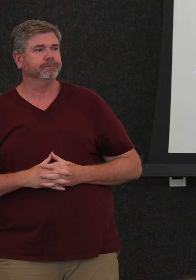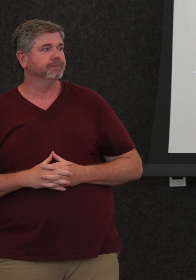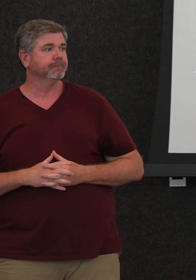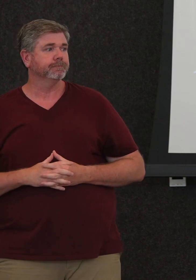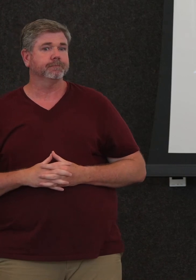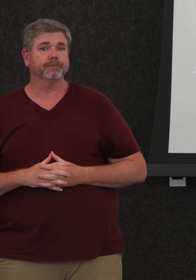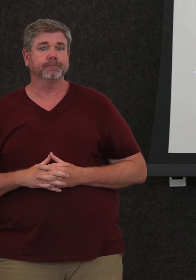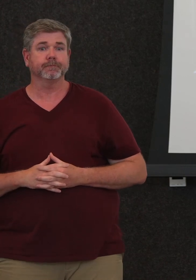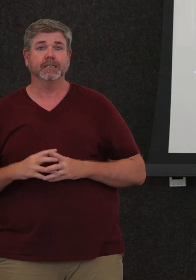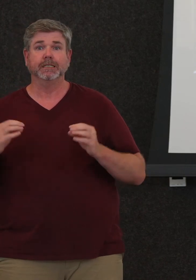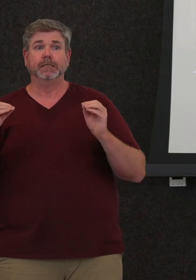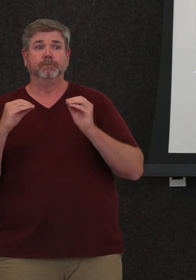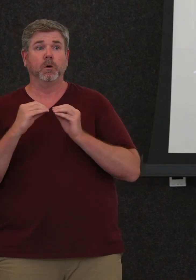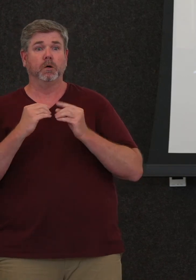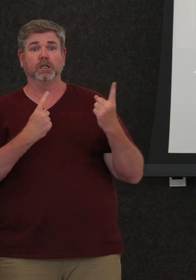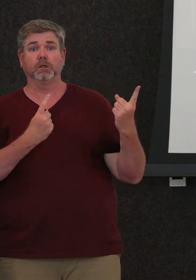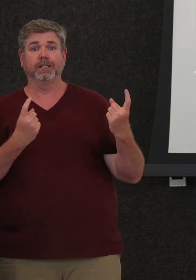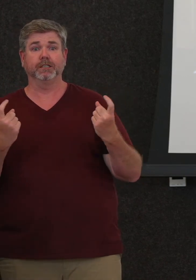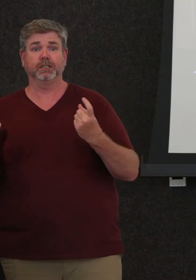Any other questions in the room? I know